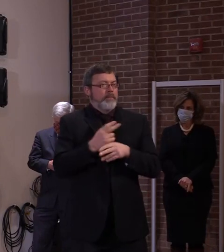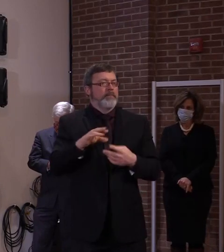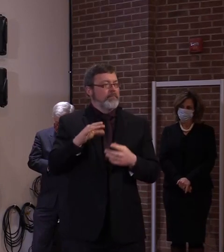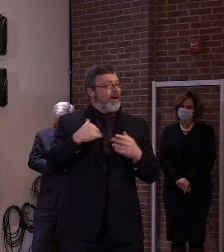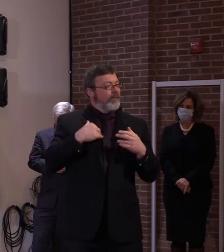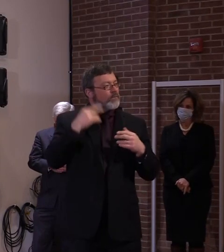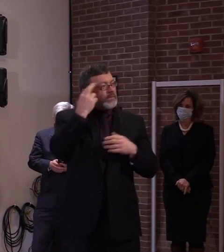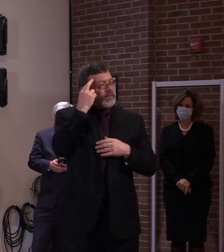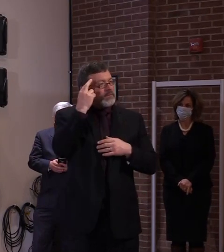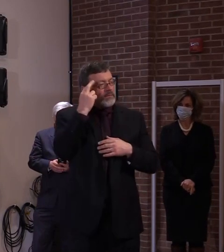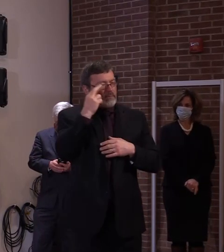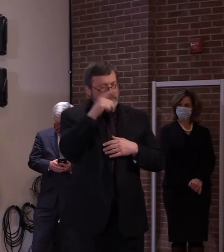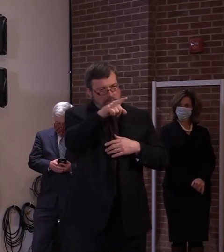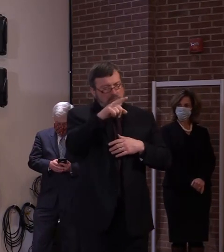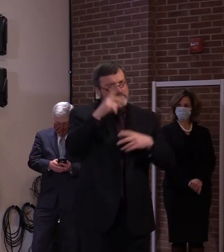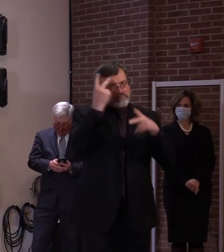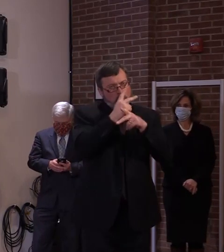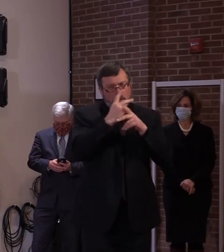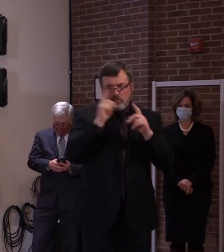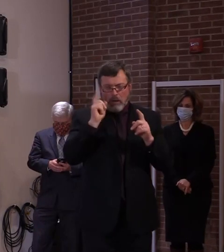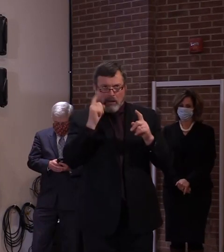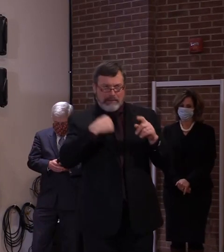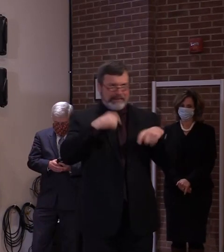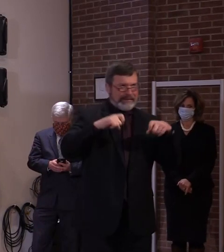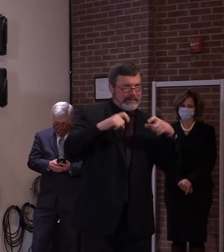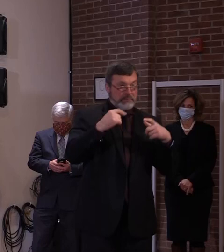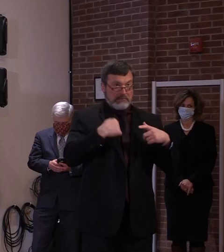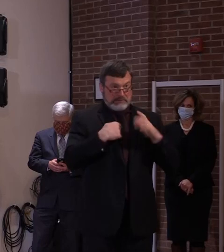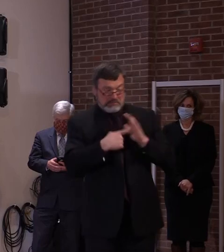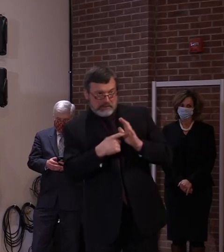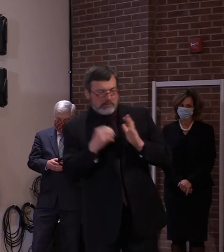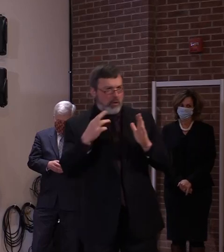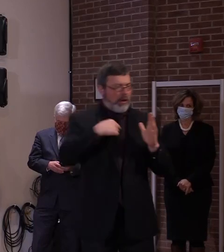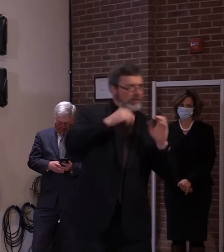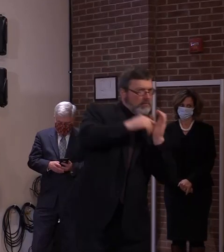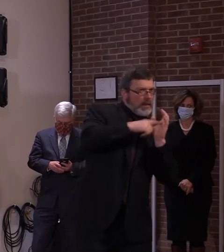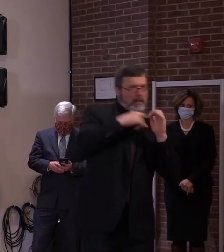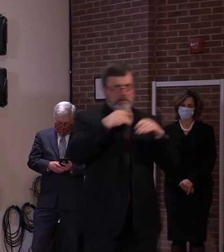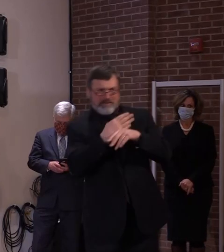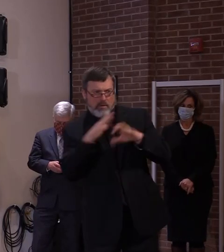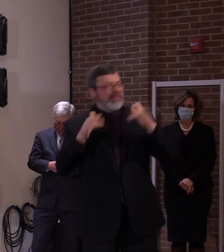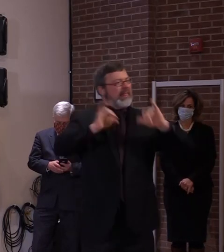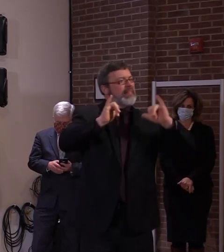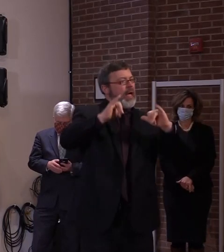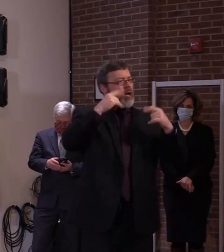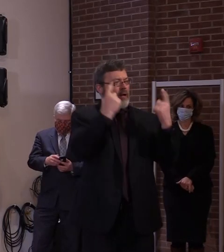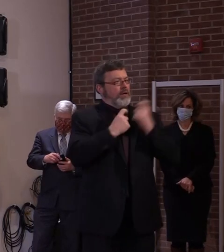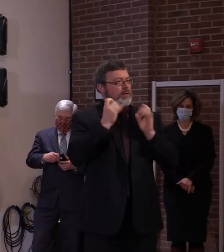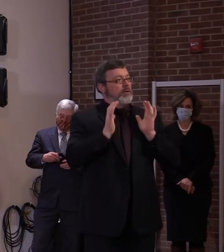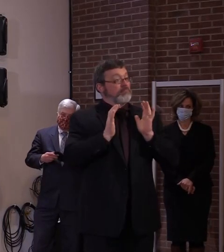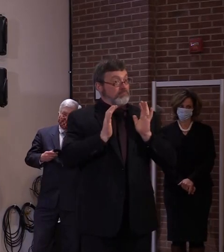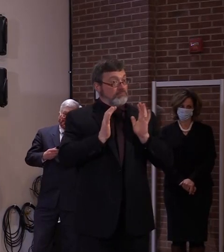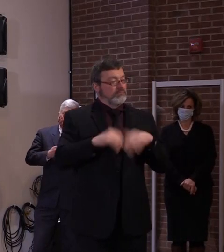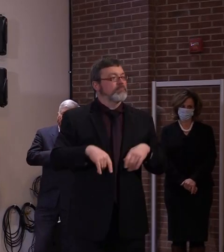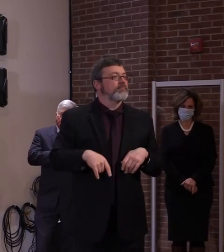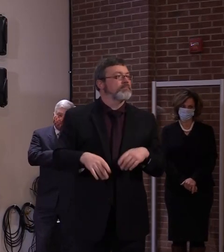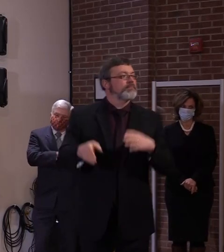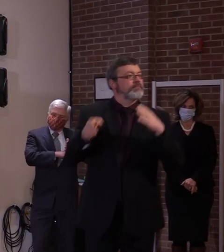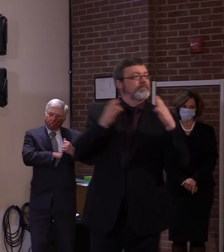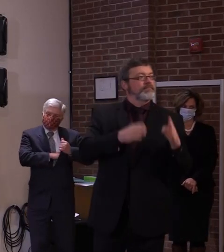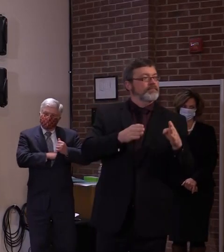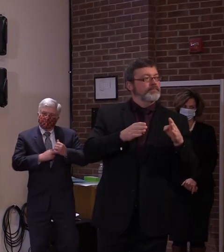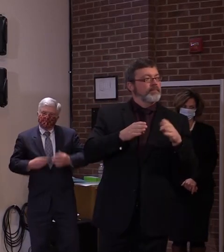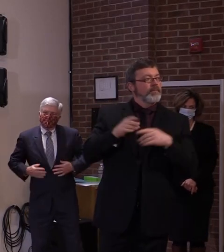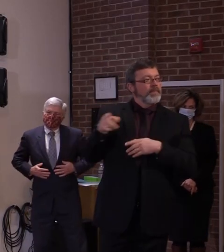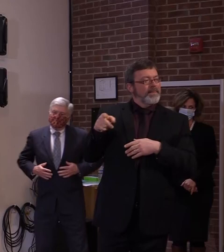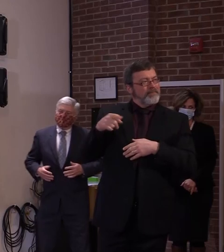as they do this. So Dr. Levine, if you're someone who thinks that you've been exposed to somebody who is positive, do you